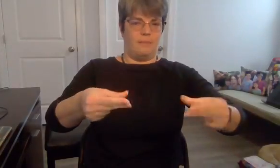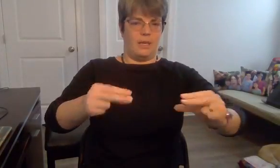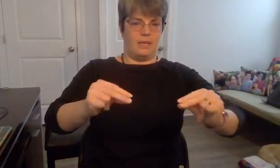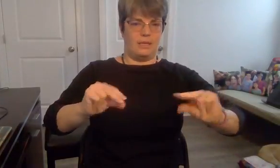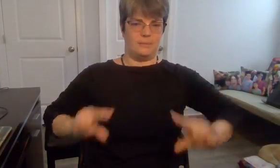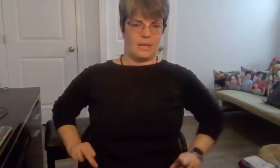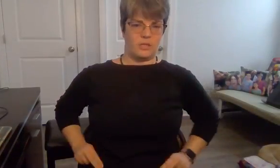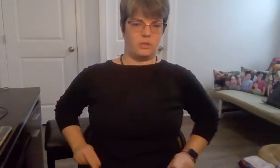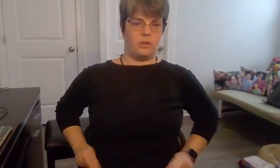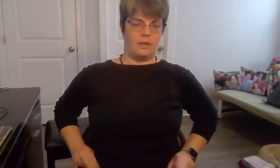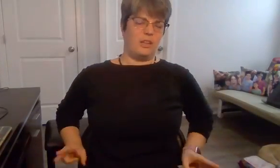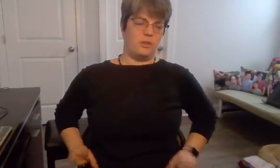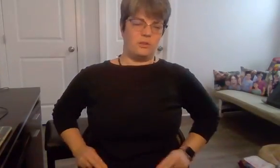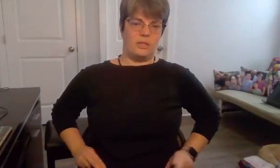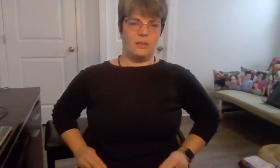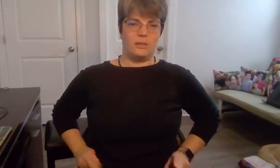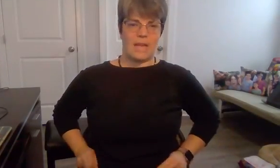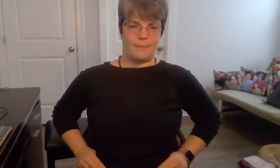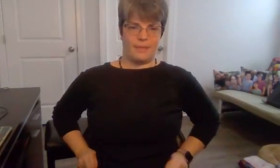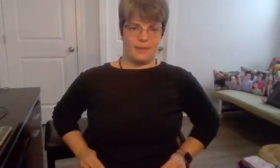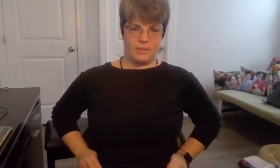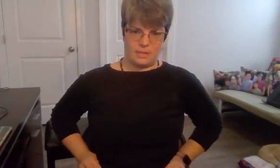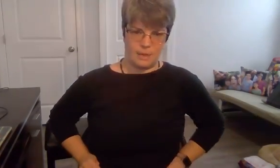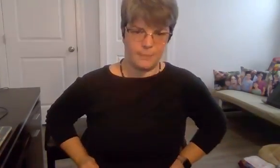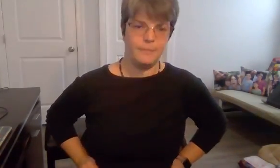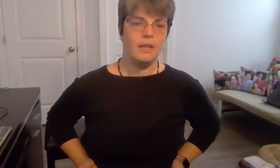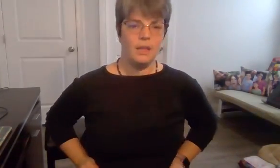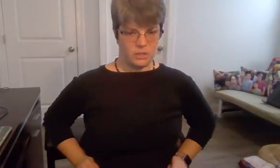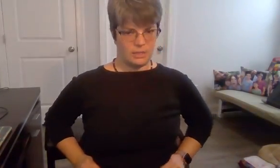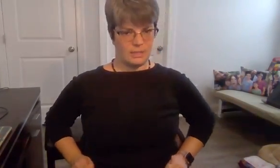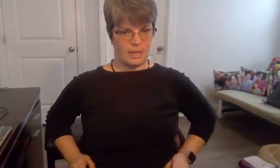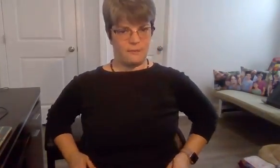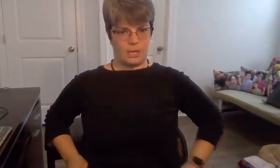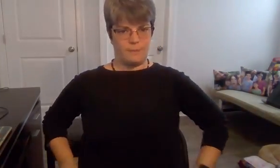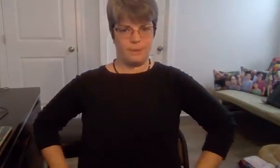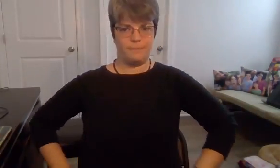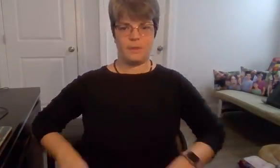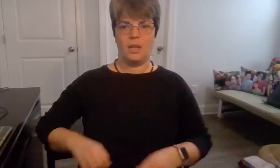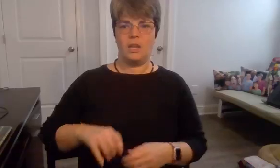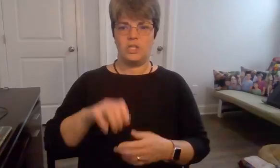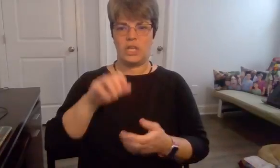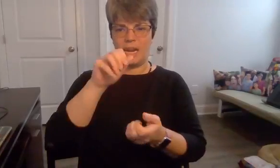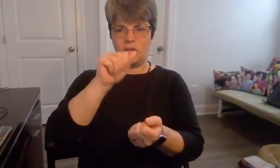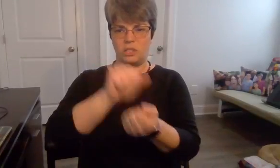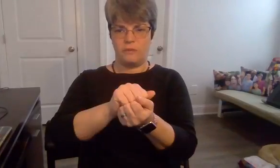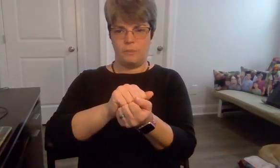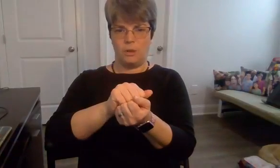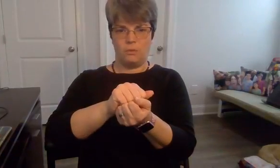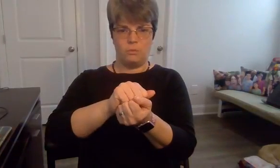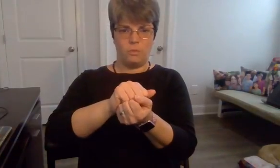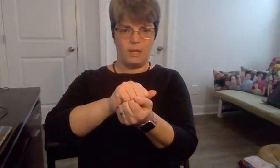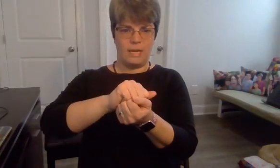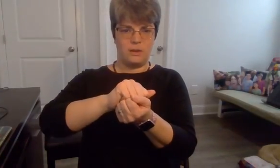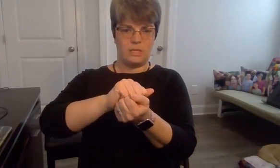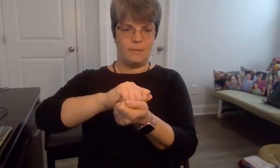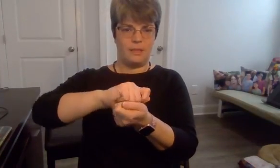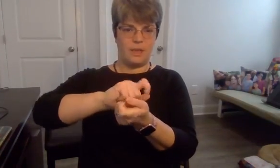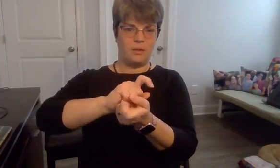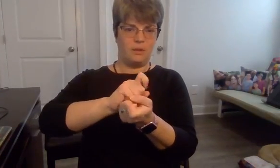like this, but at the little tabby things on a diaper. So that's a sign for diaper. Change, if you put one hand on top of the other,